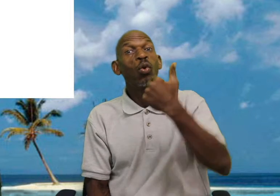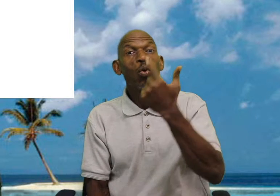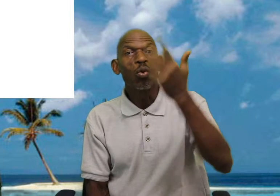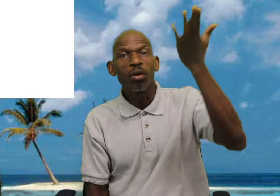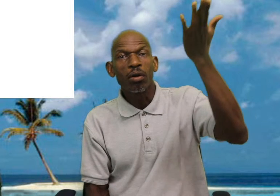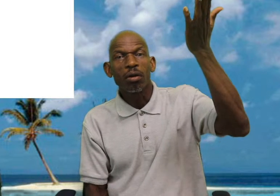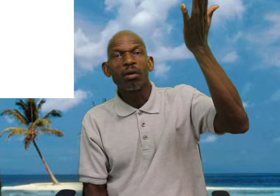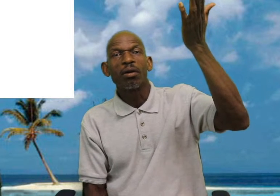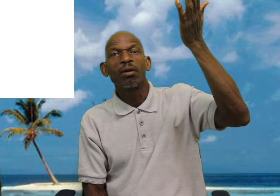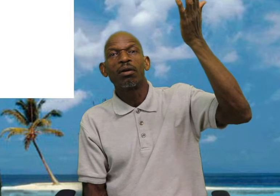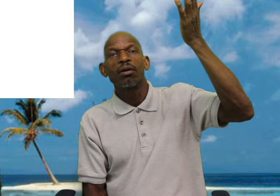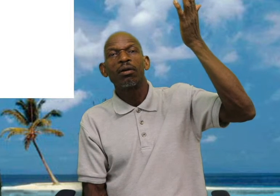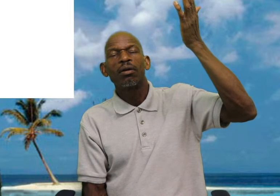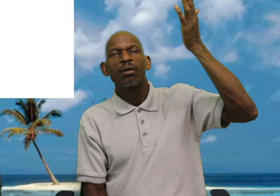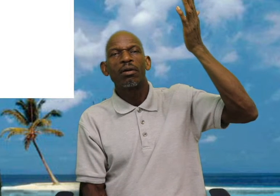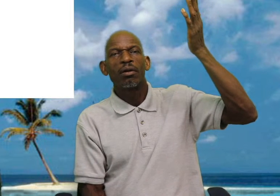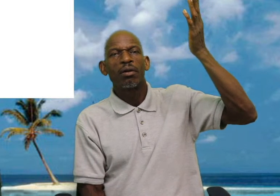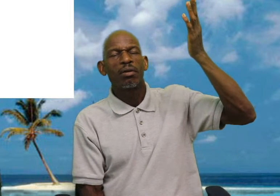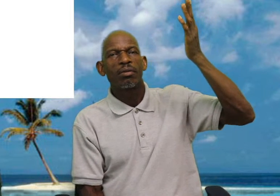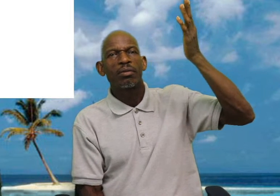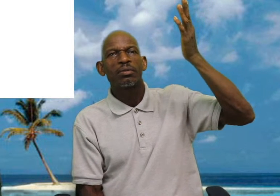Who want to give me number 3?